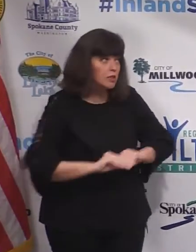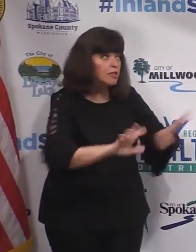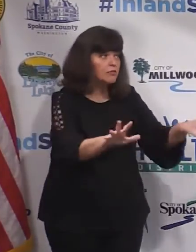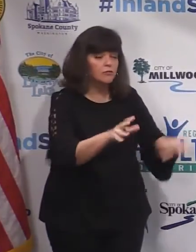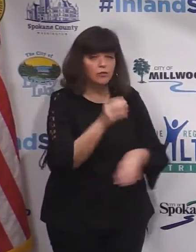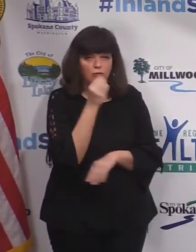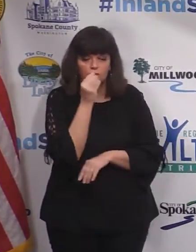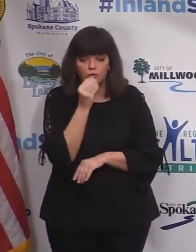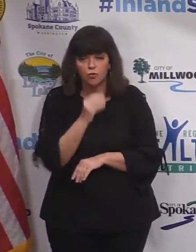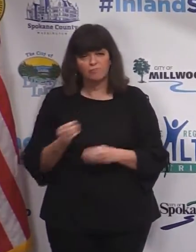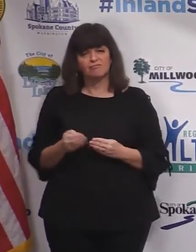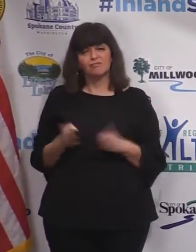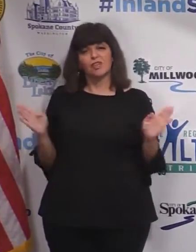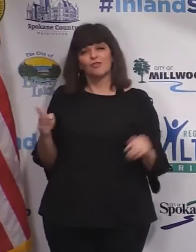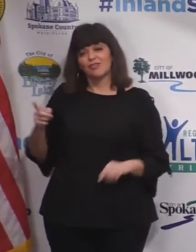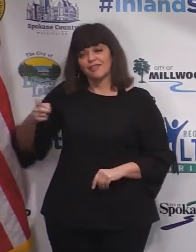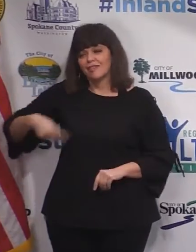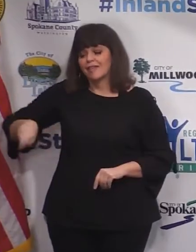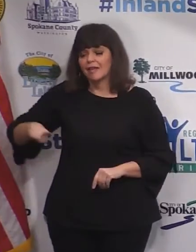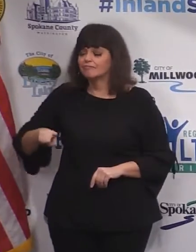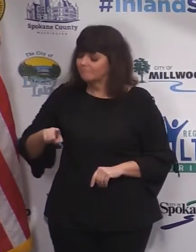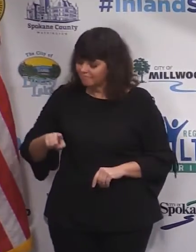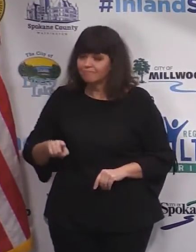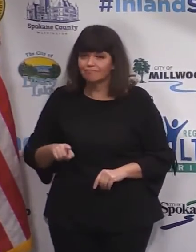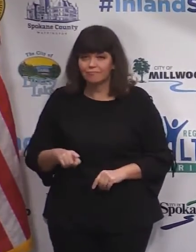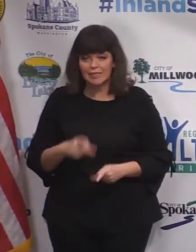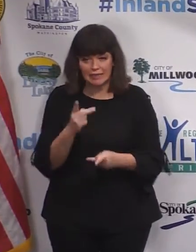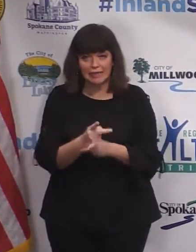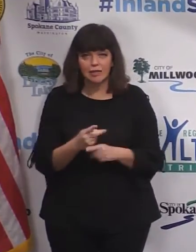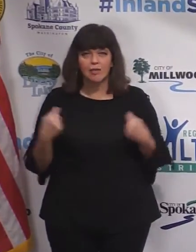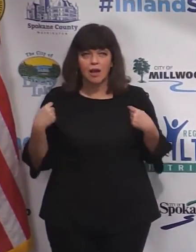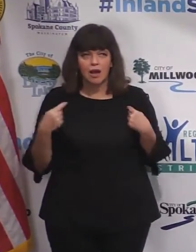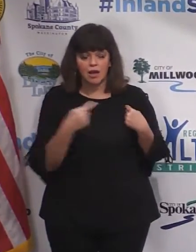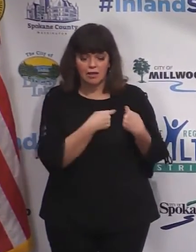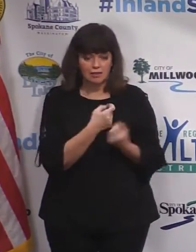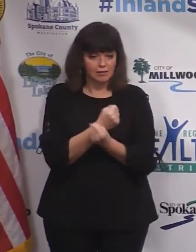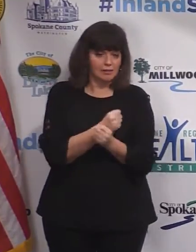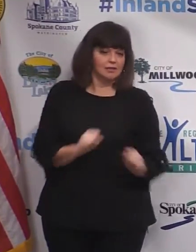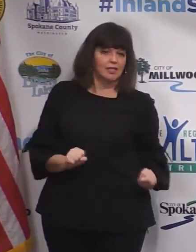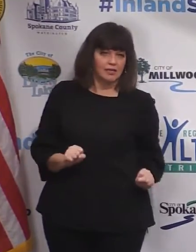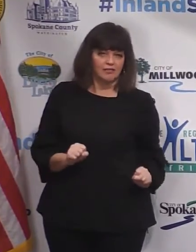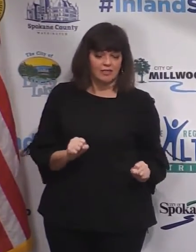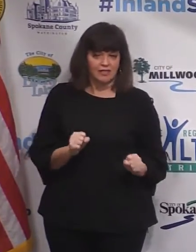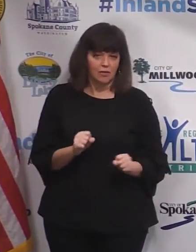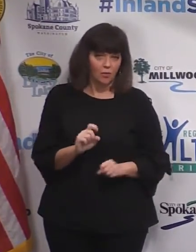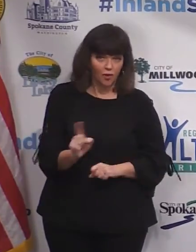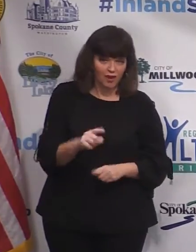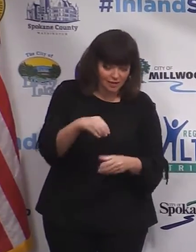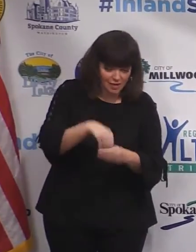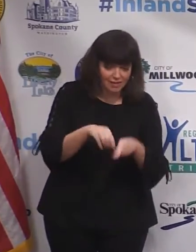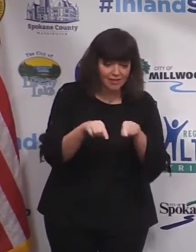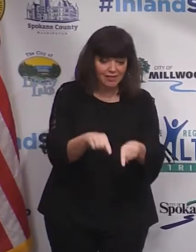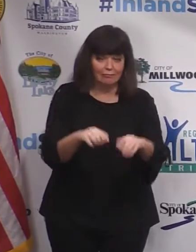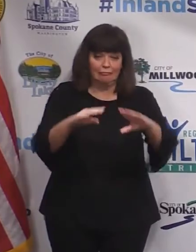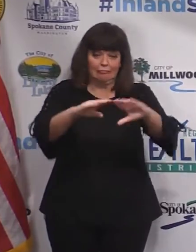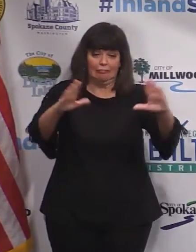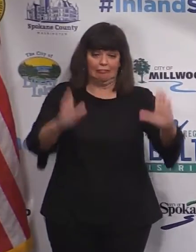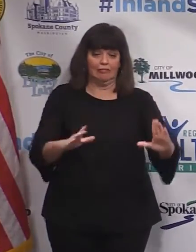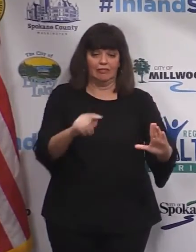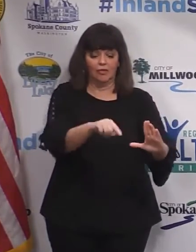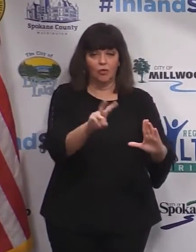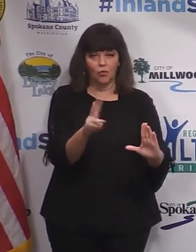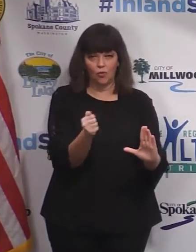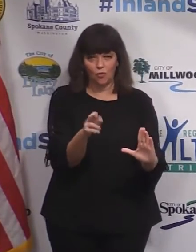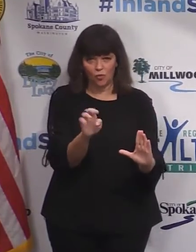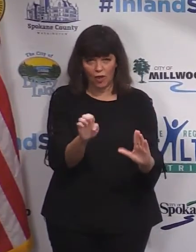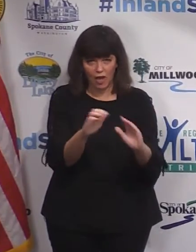and safety, ensuring we can socially distance inside of our warehouse and make sure our food bank operations can process community donations as